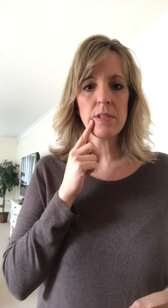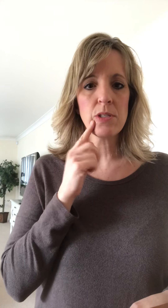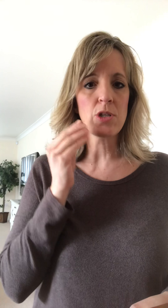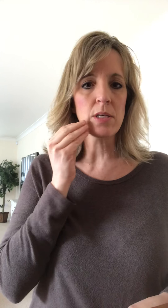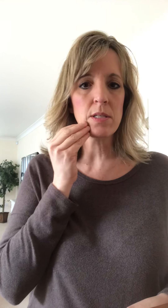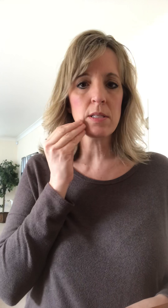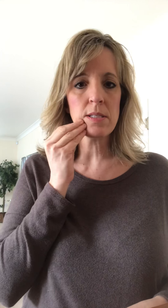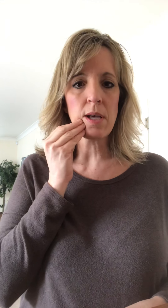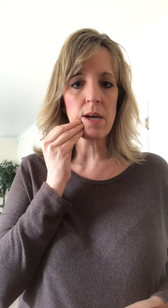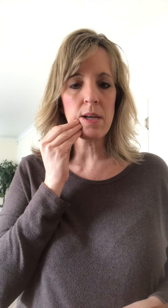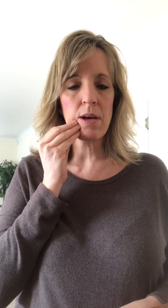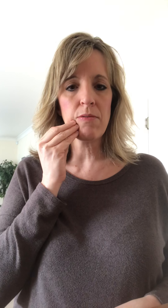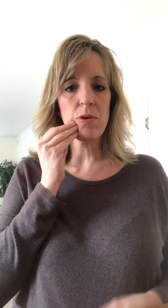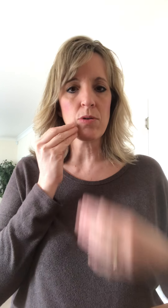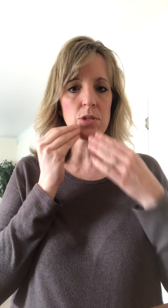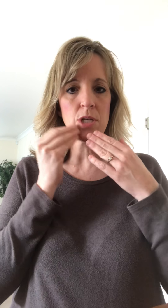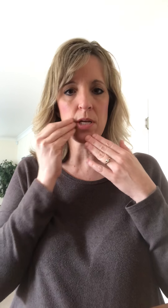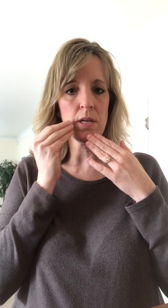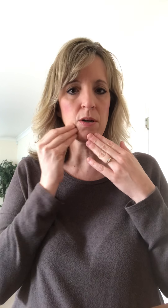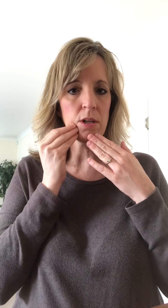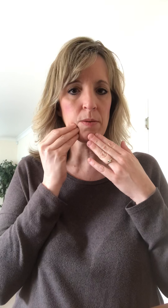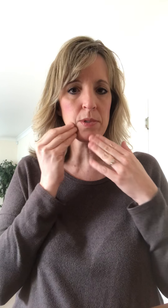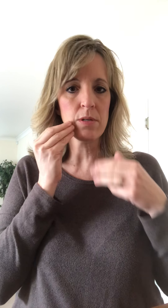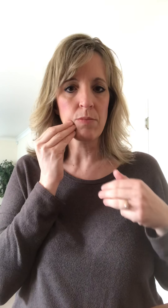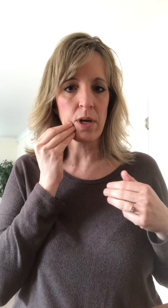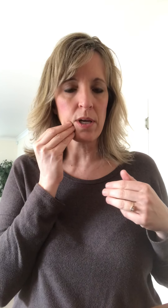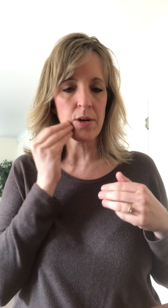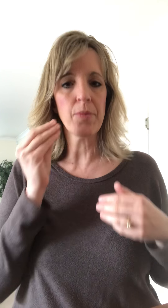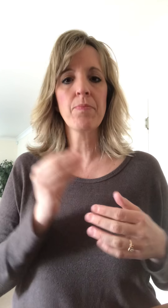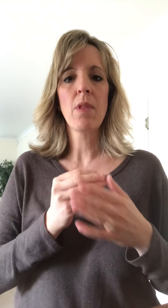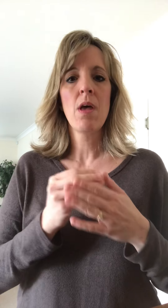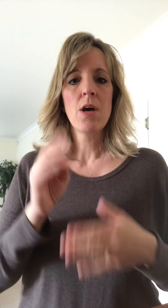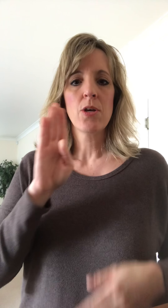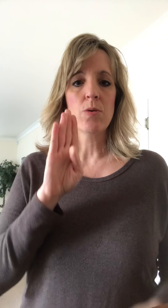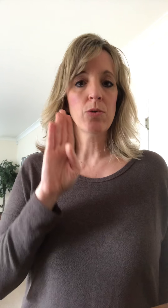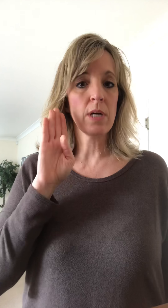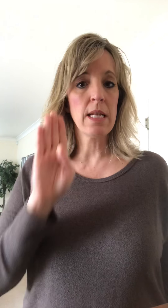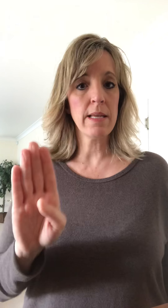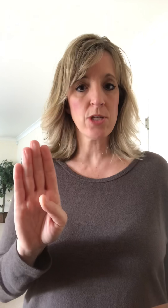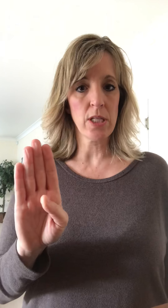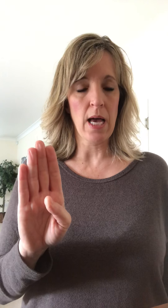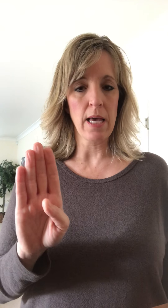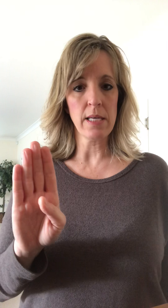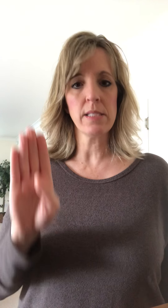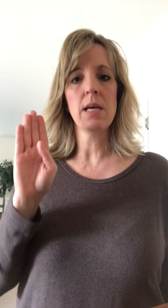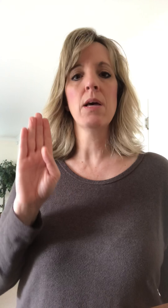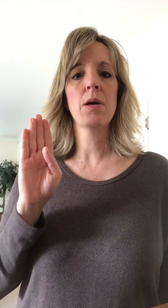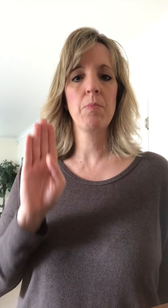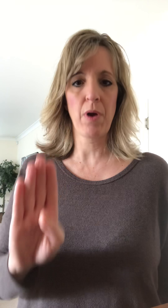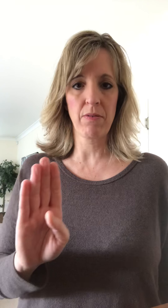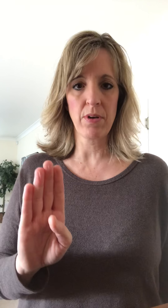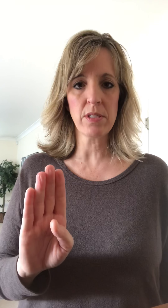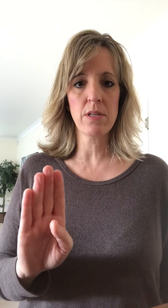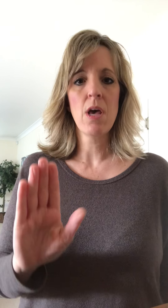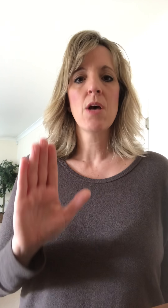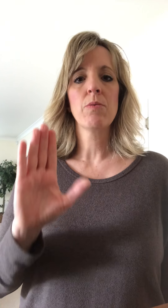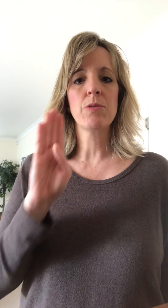is just to the side of your chin and your lips, right here. You will initialize breakfast, which will